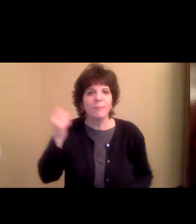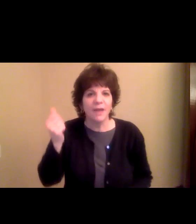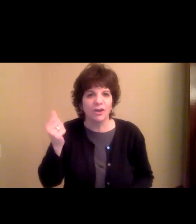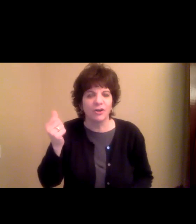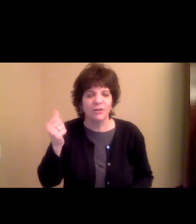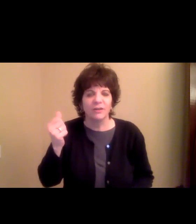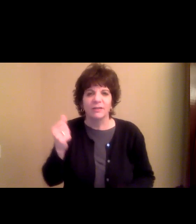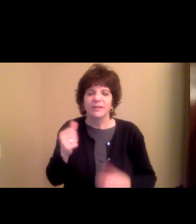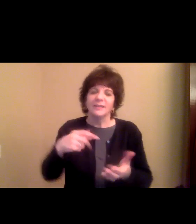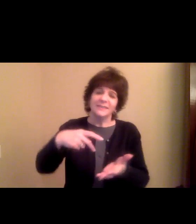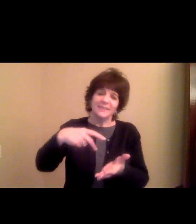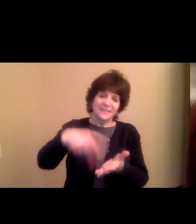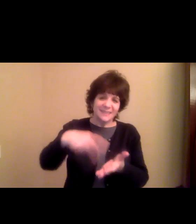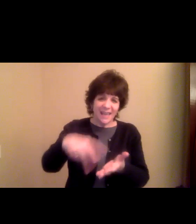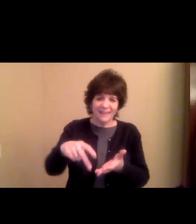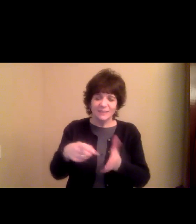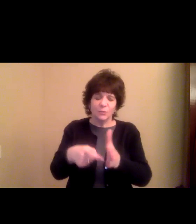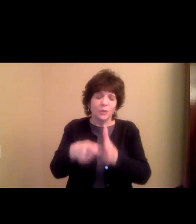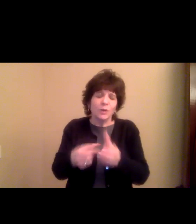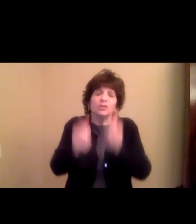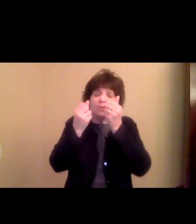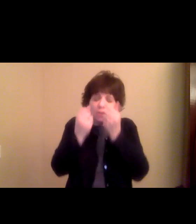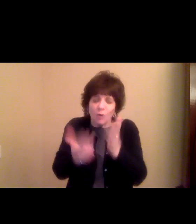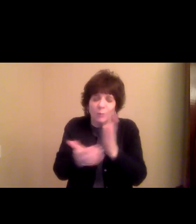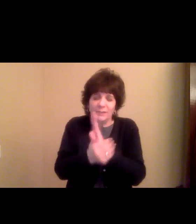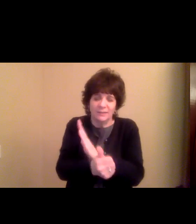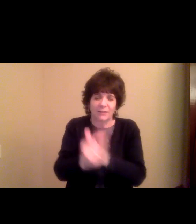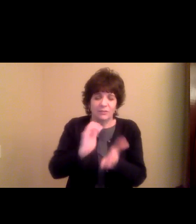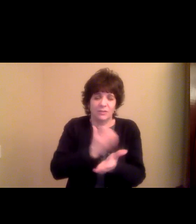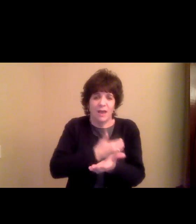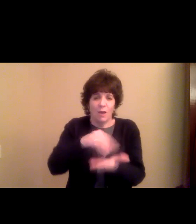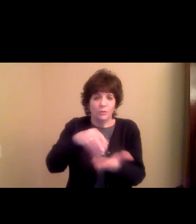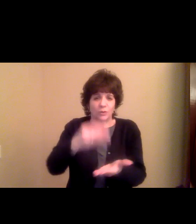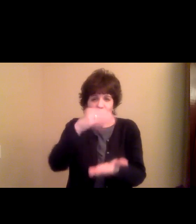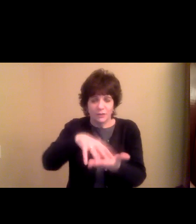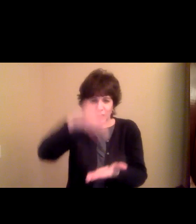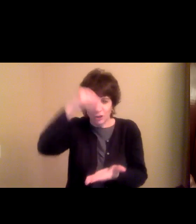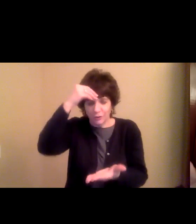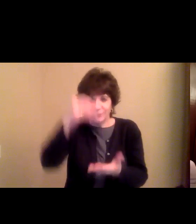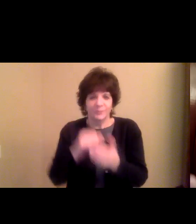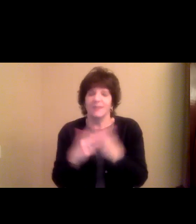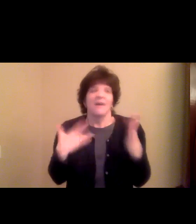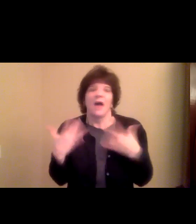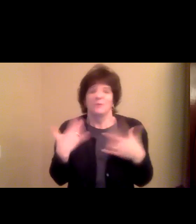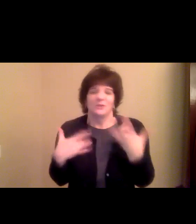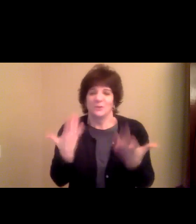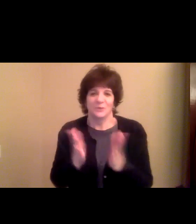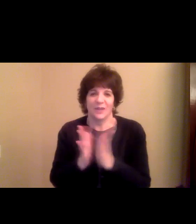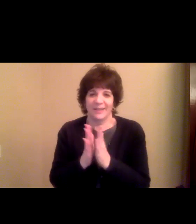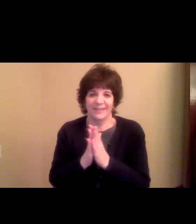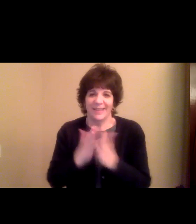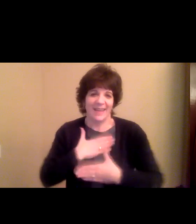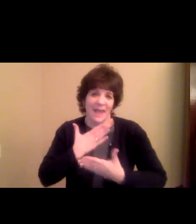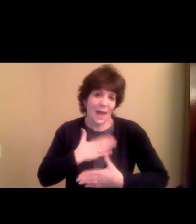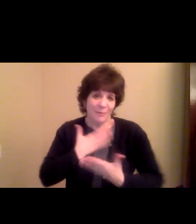dance has a lot of skills that we learn in there. So I was just excited and happy that